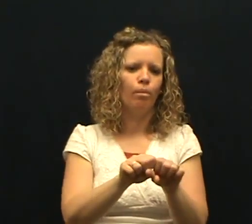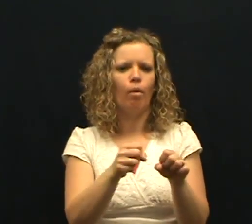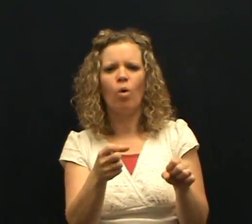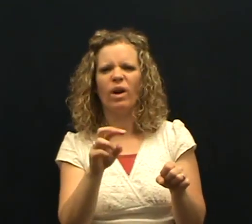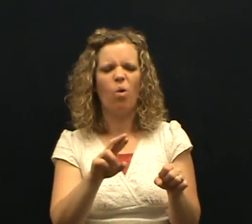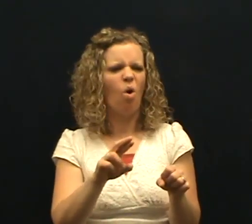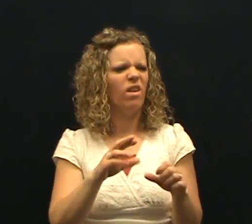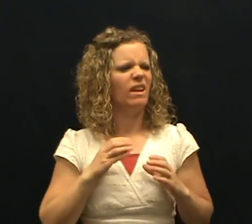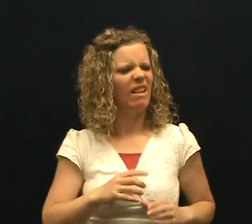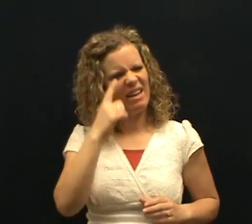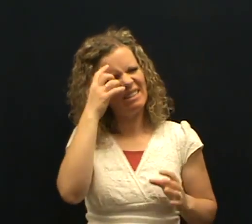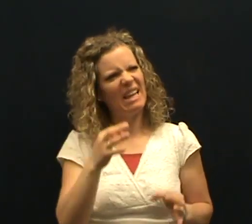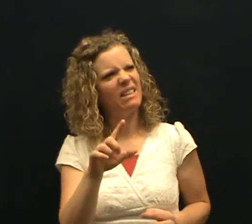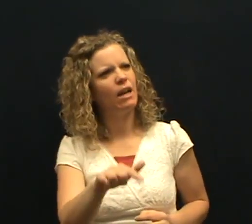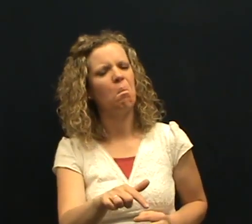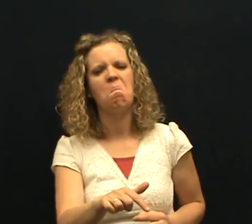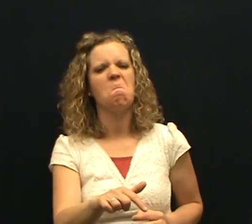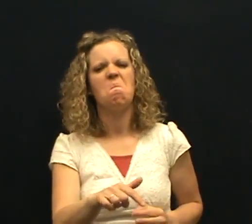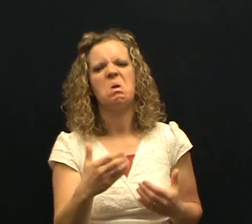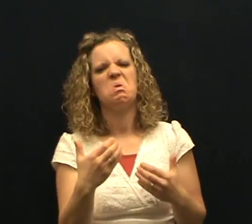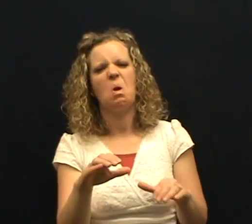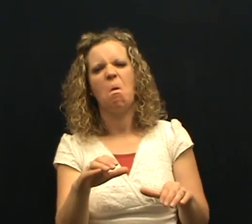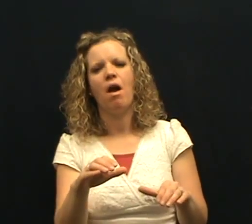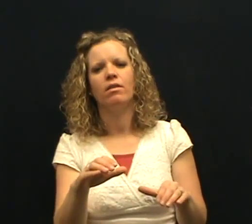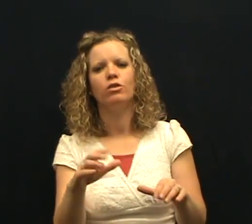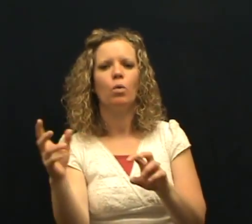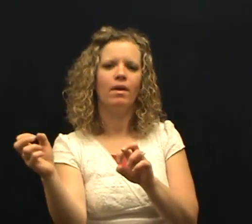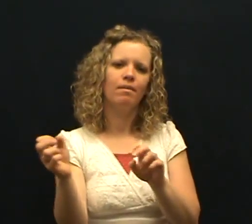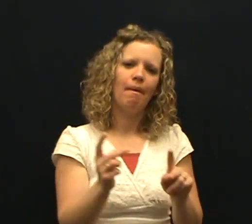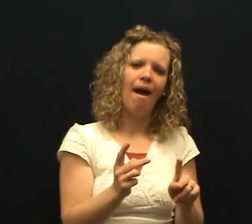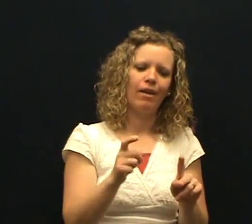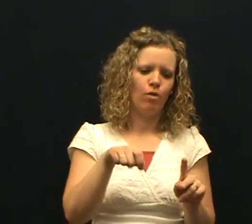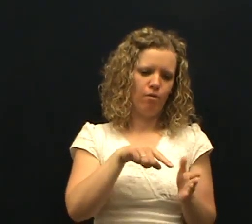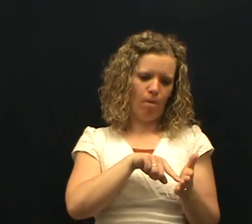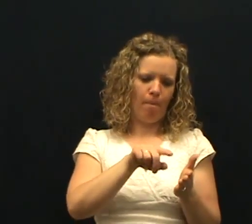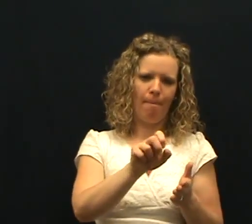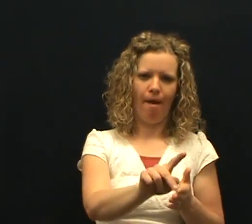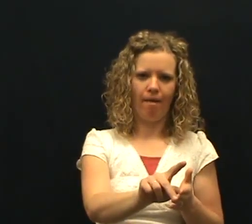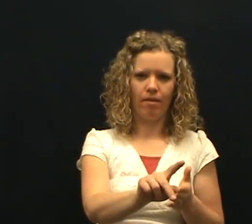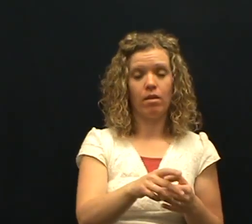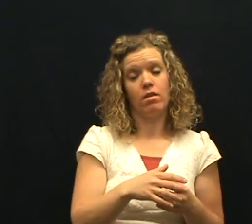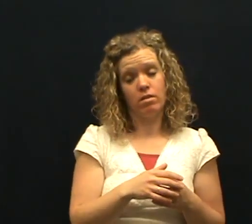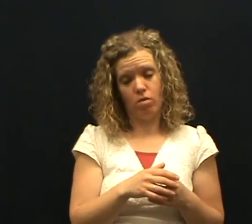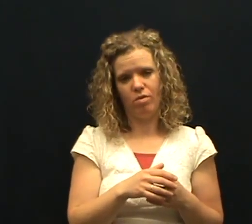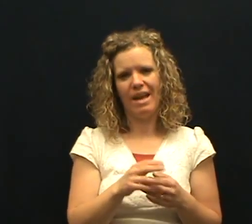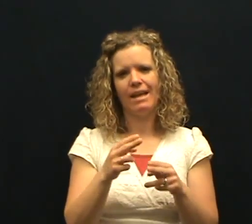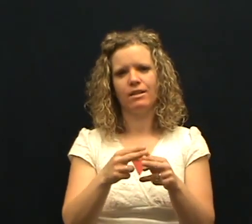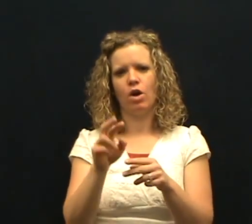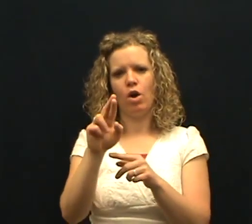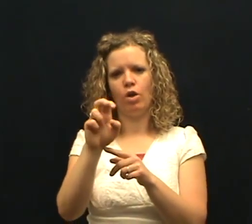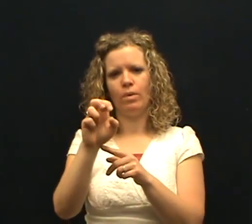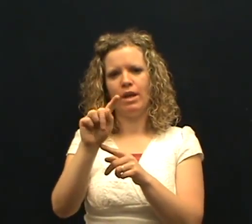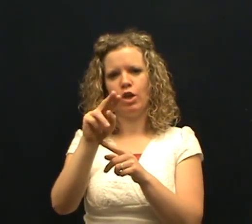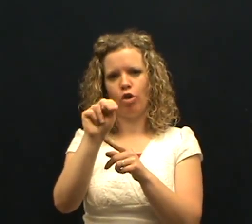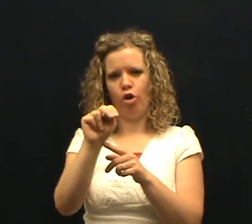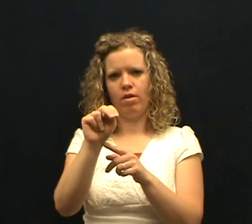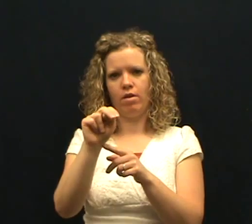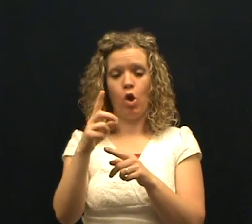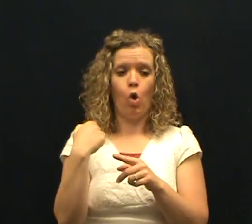their mind and wants to return the merchandise. So we either return, we give them a full refund,